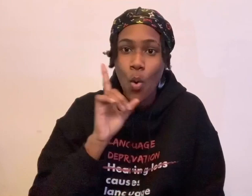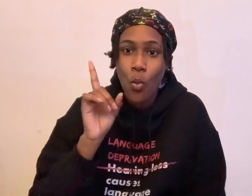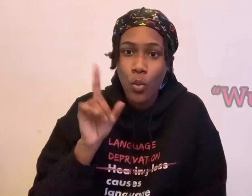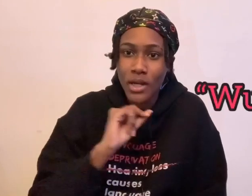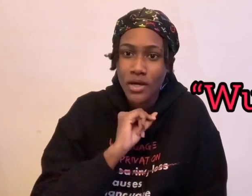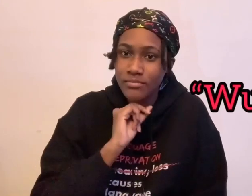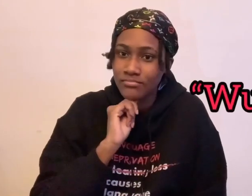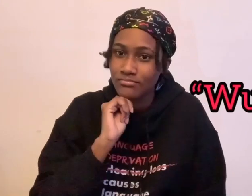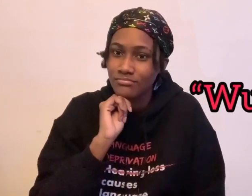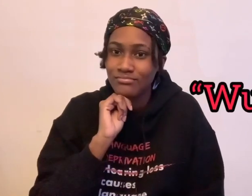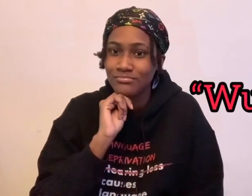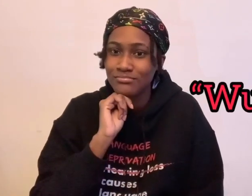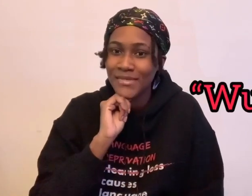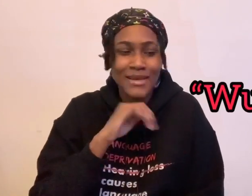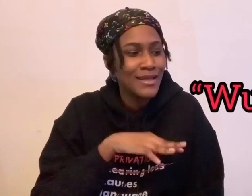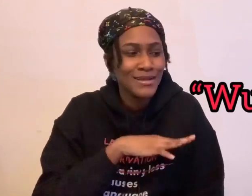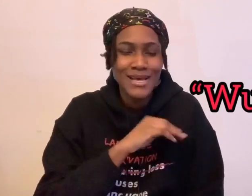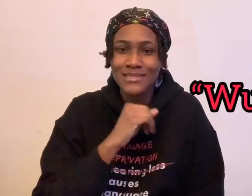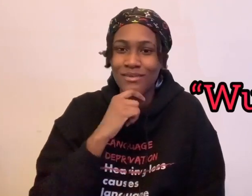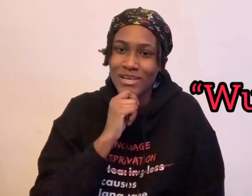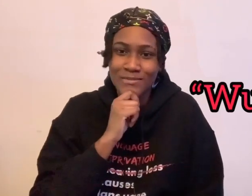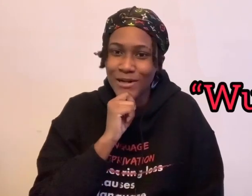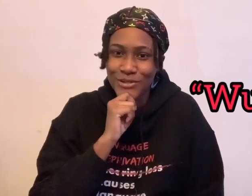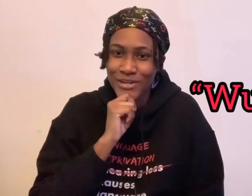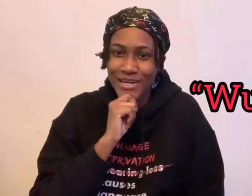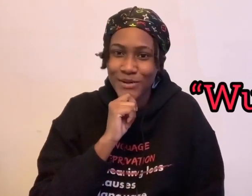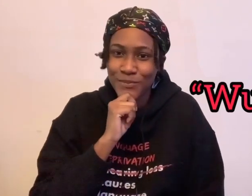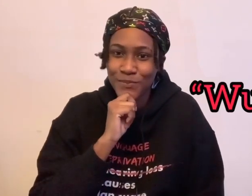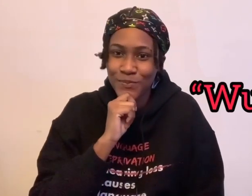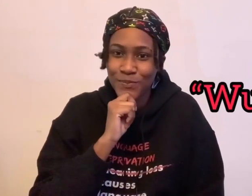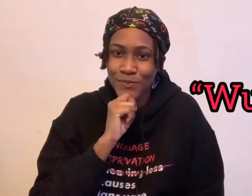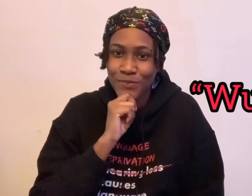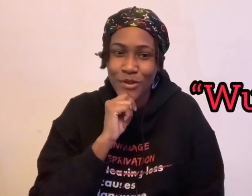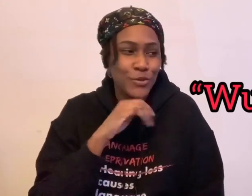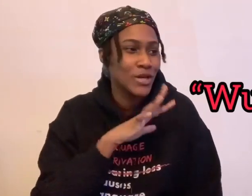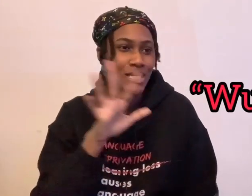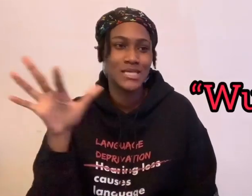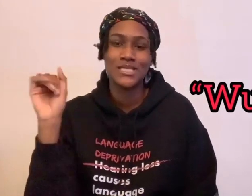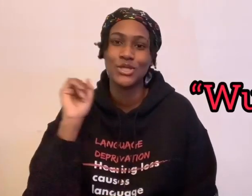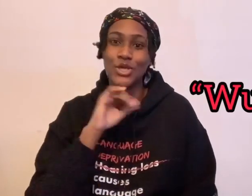Wanna. That's self-explanatory. You guys, y'all.